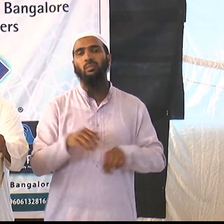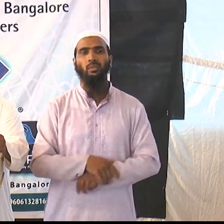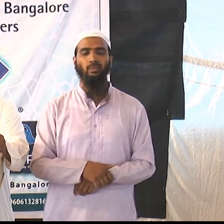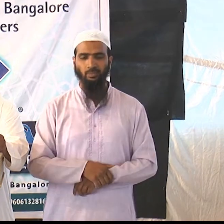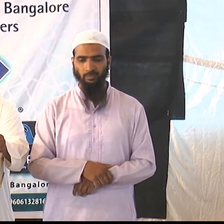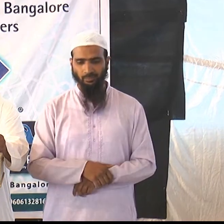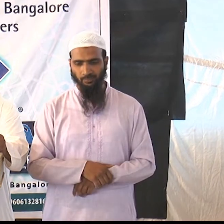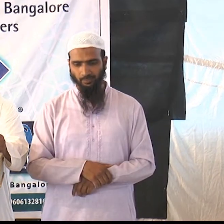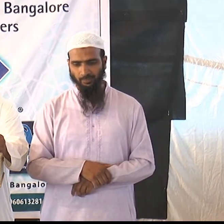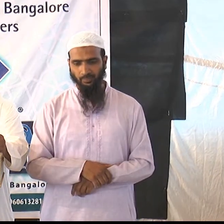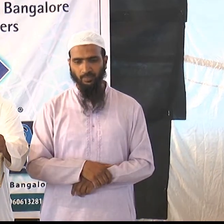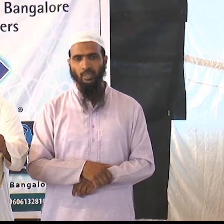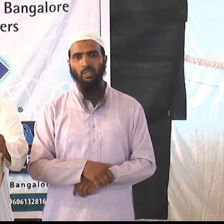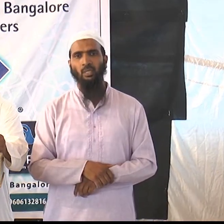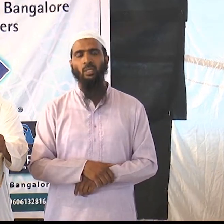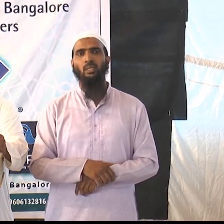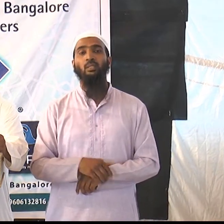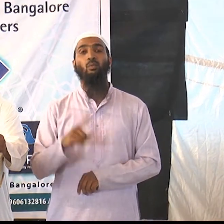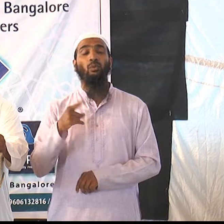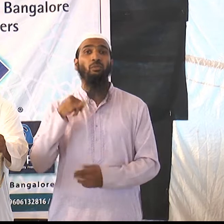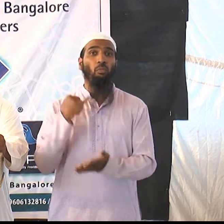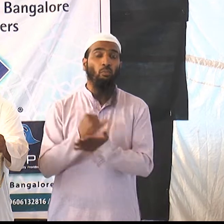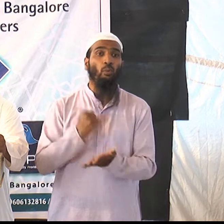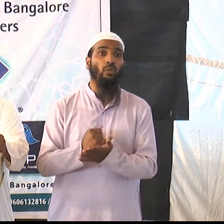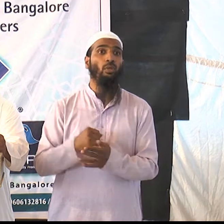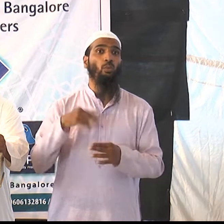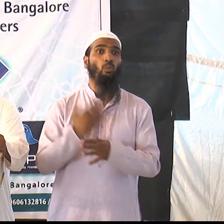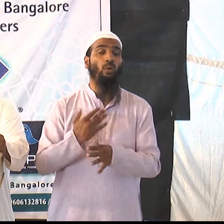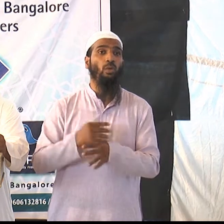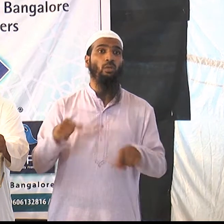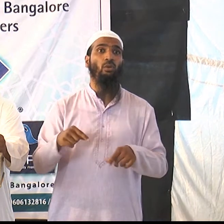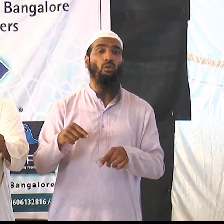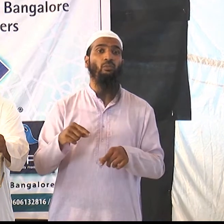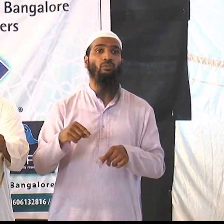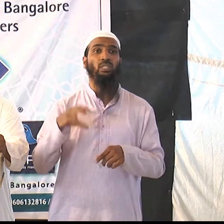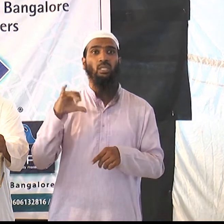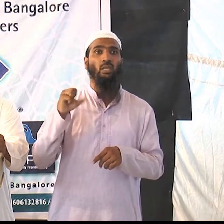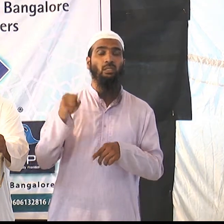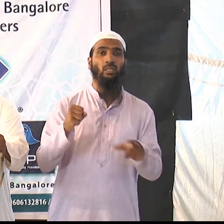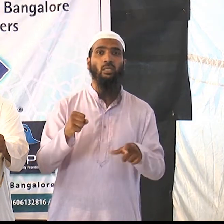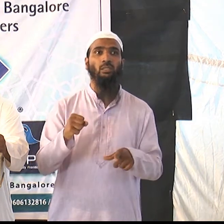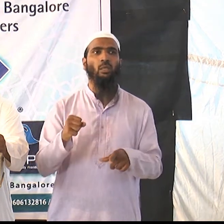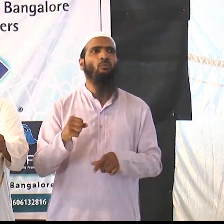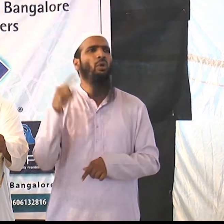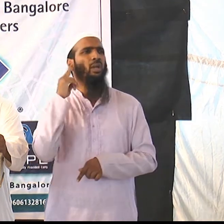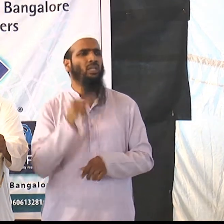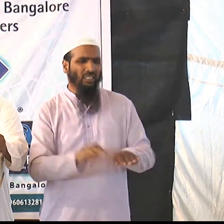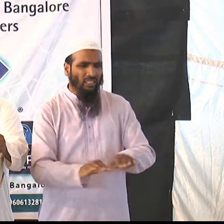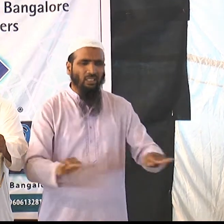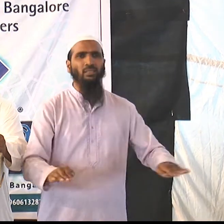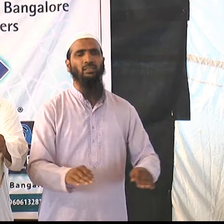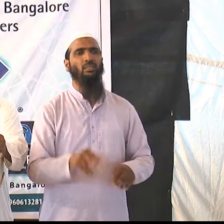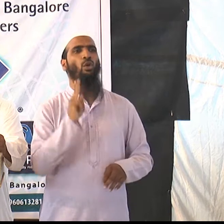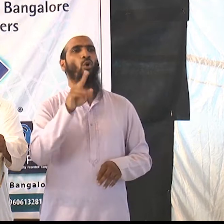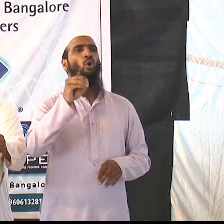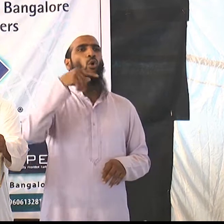the key activity, that is we are running a early intervention school for the deaf children,